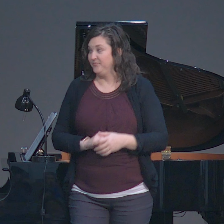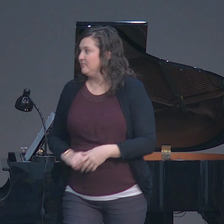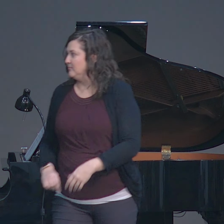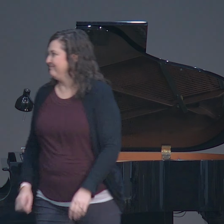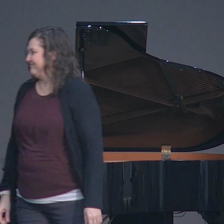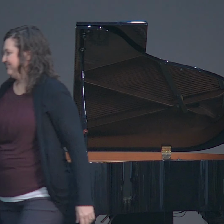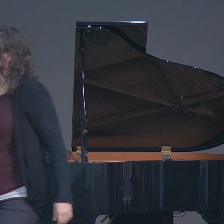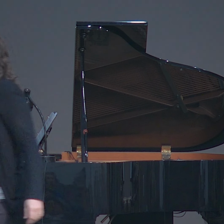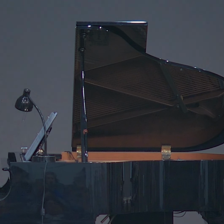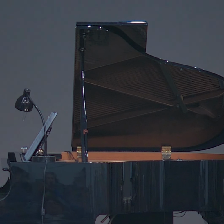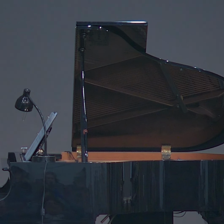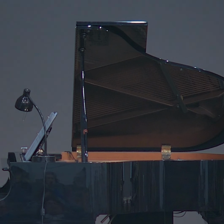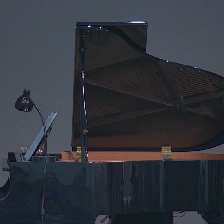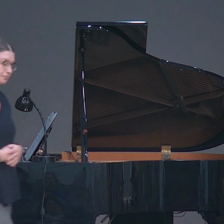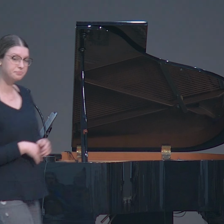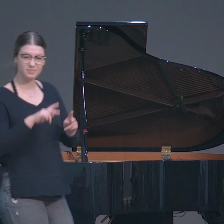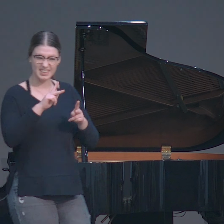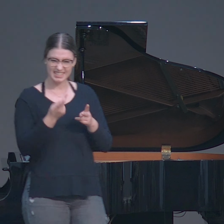this morning is this.